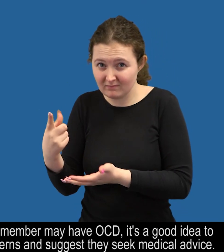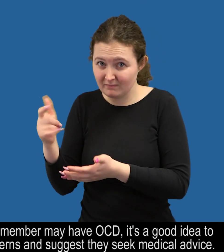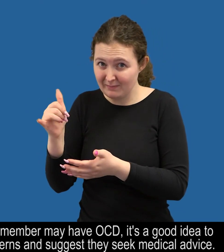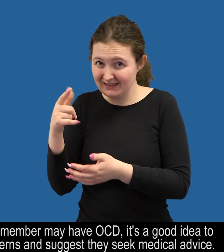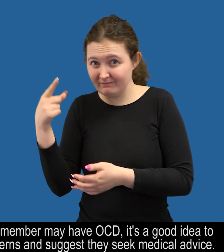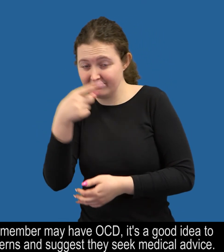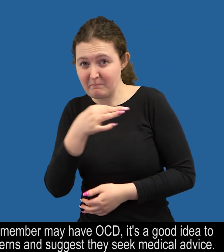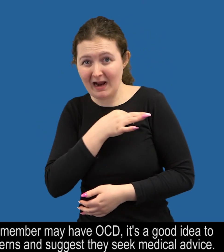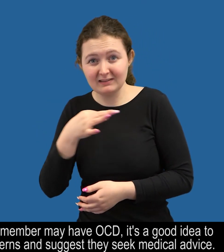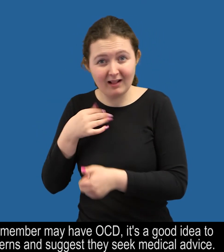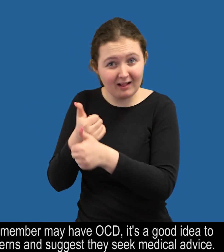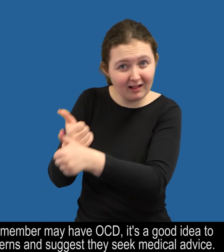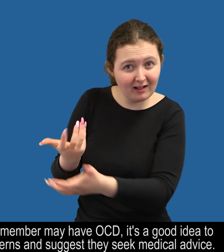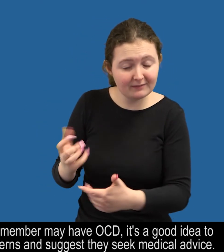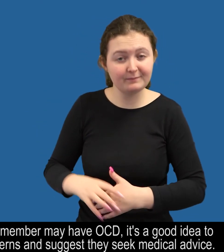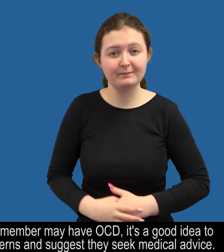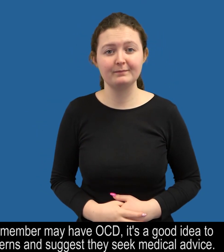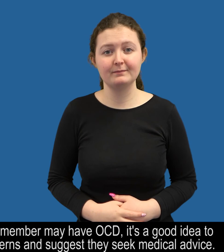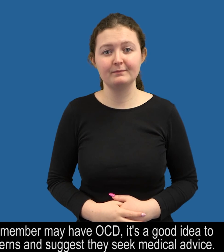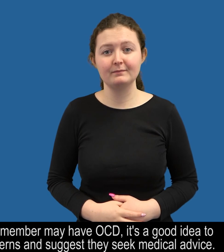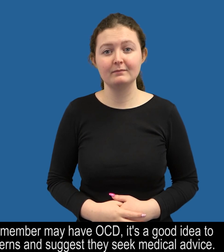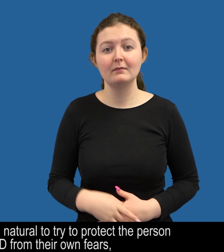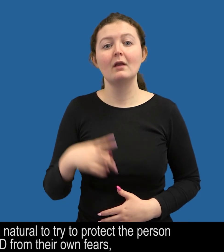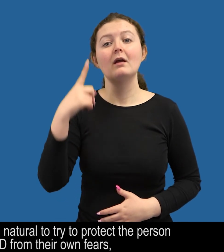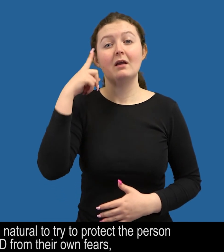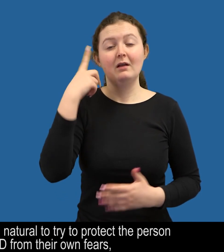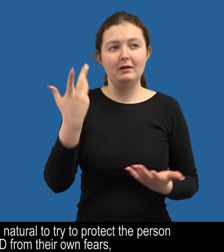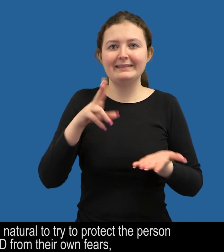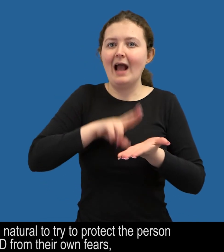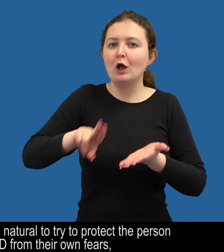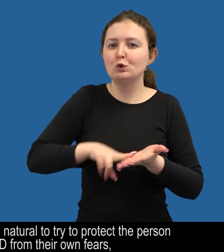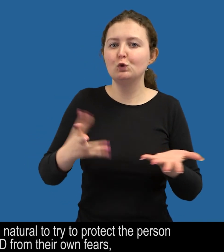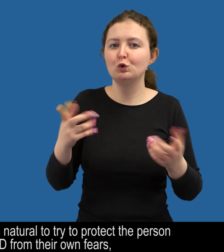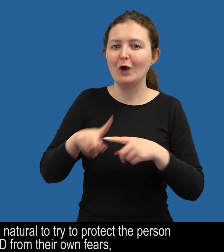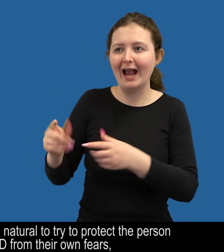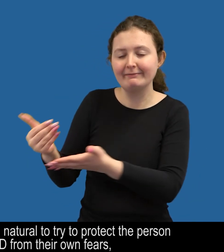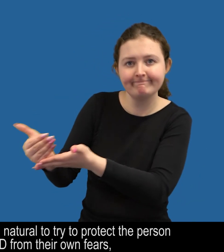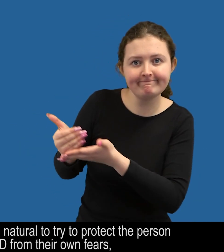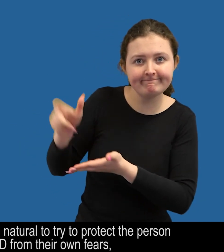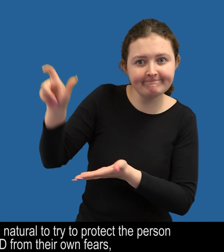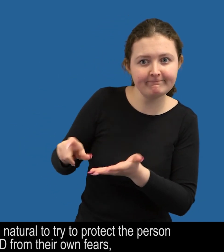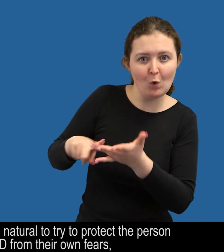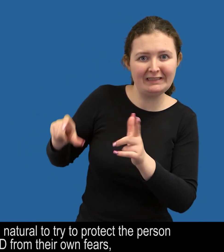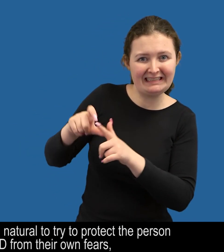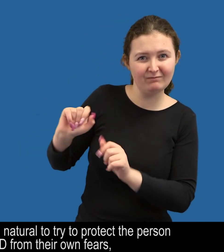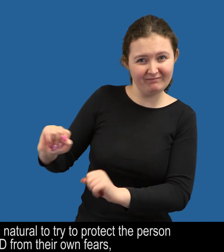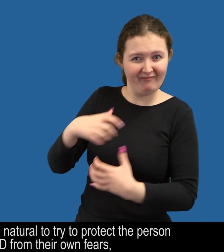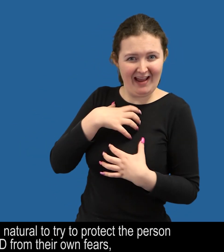your concerns and suggest they seek medical advice. While it may seem natural to try to protect the person with OCD from their